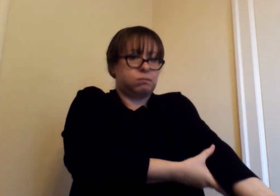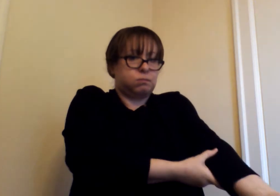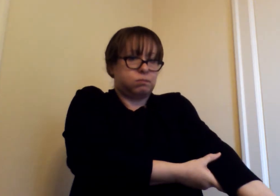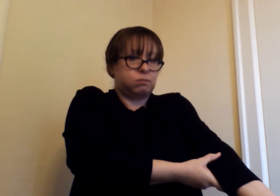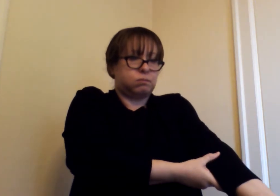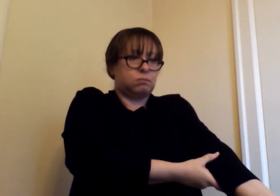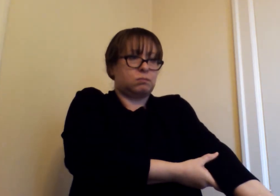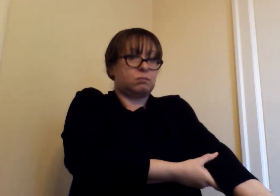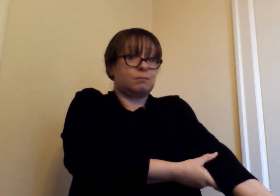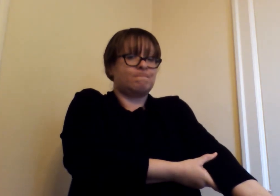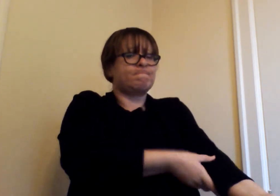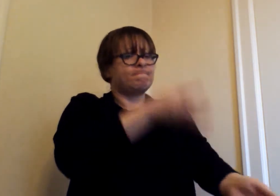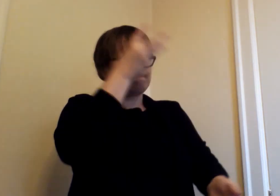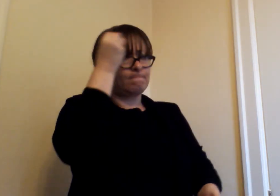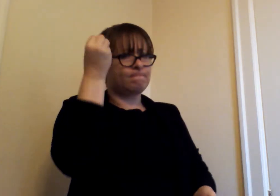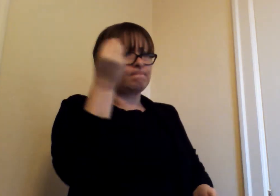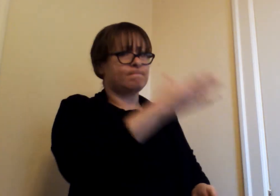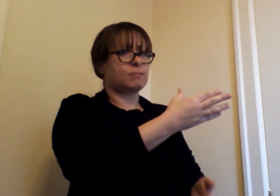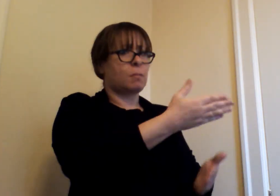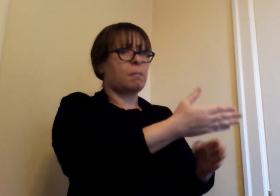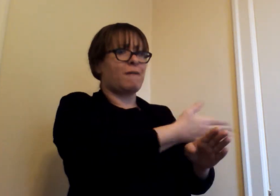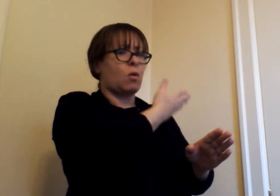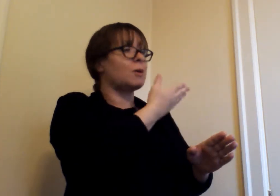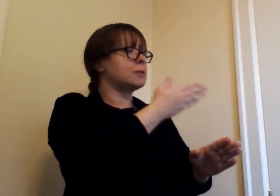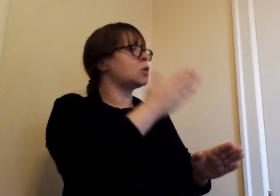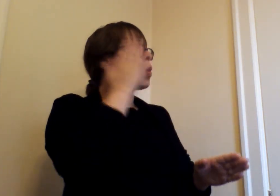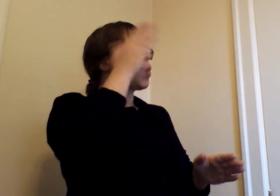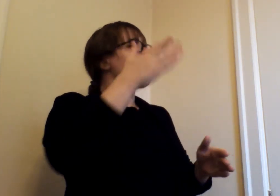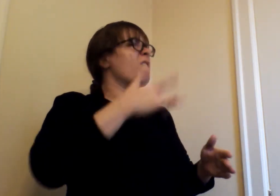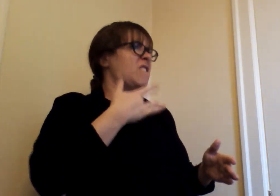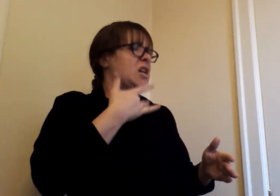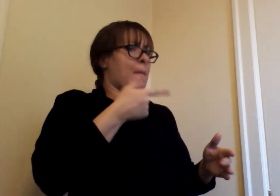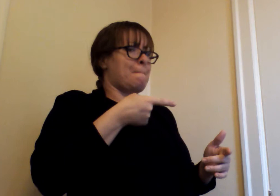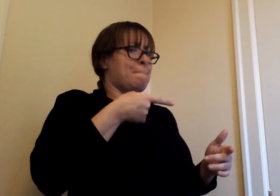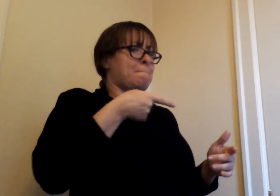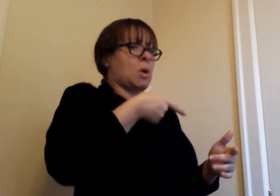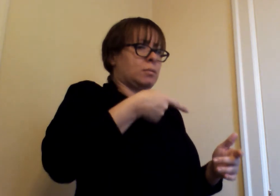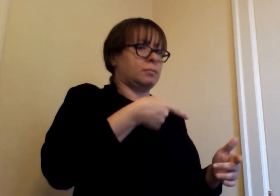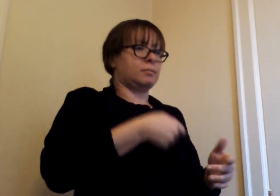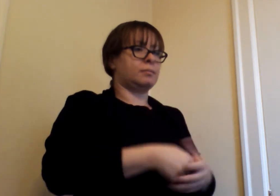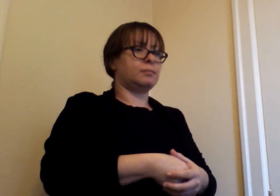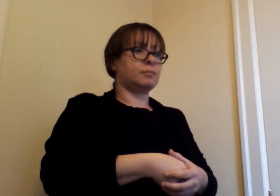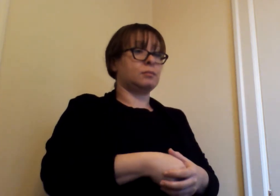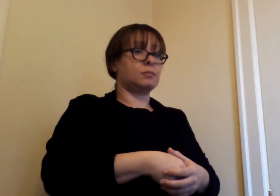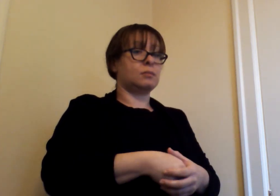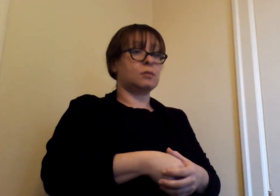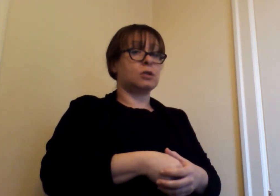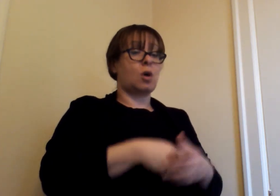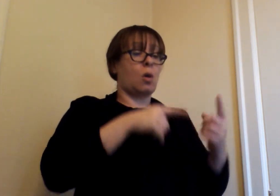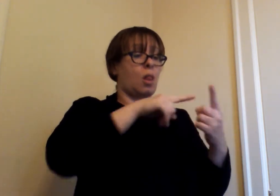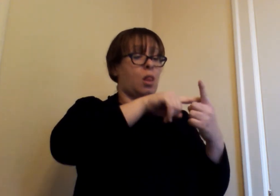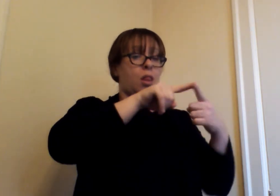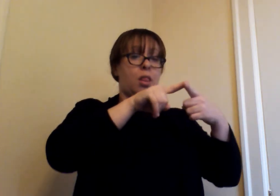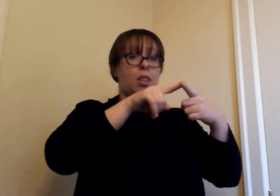You'll feel a slight pinch. Position the needle bevel side up and line it up with a vein. Position the needle so